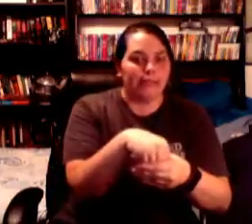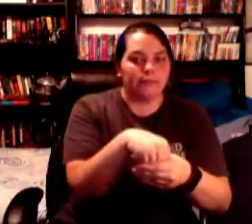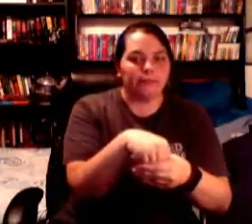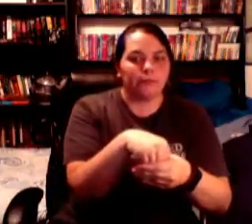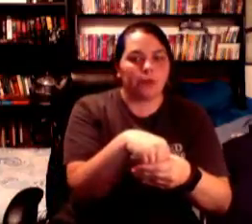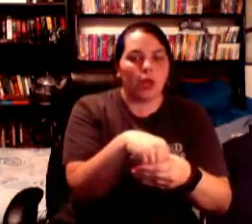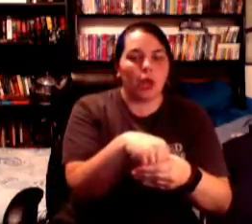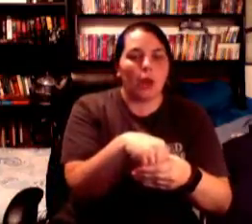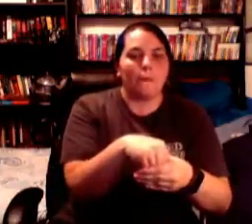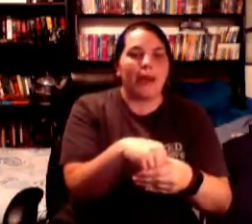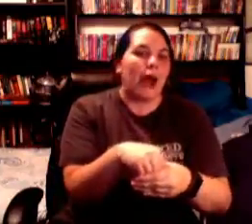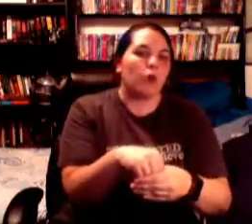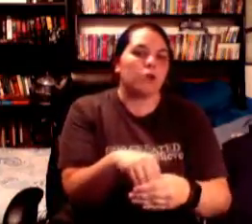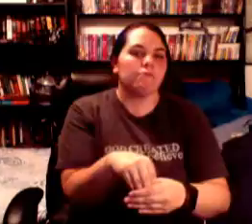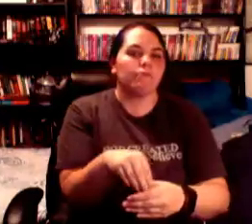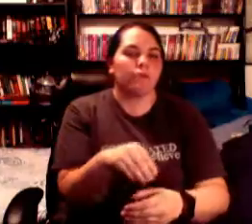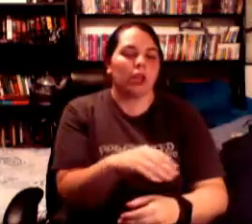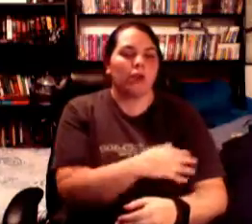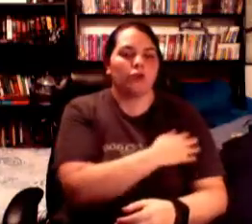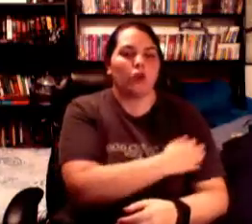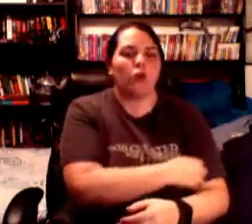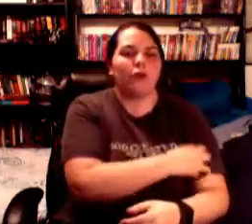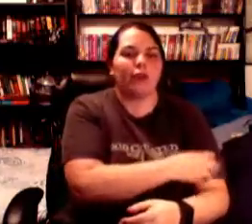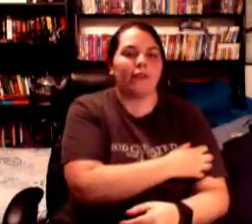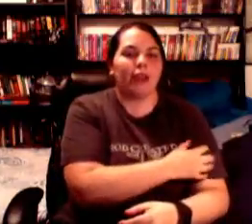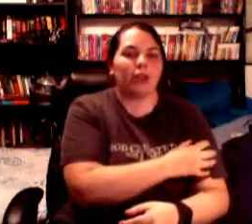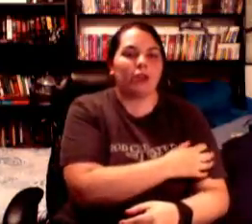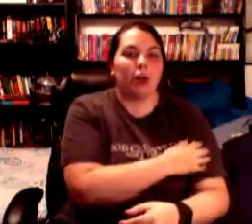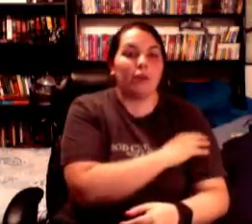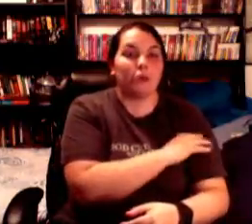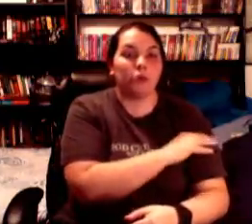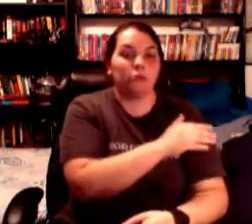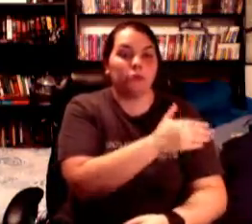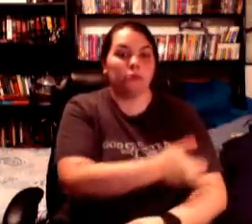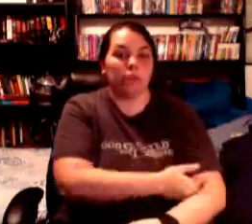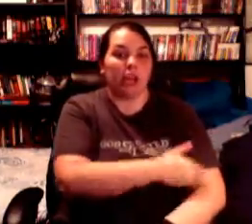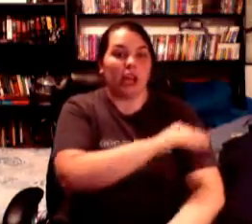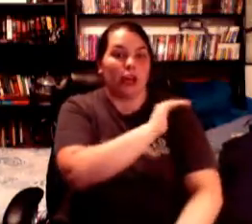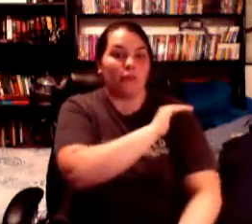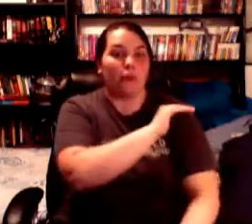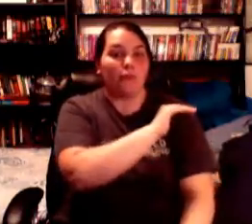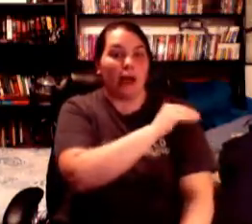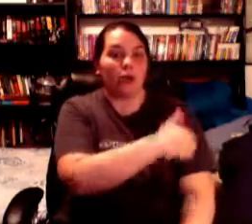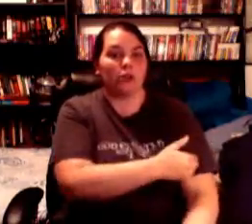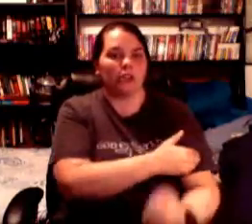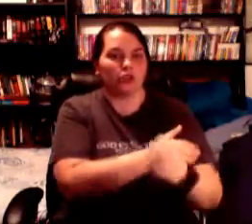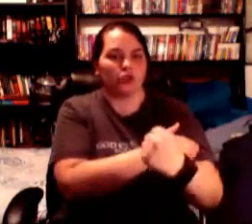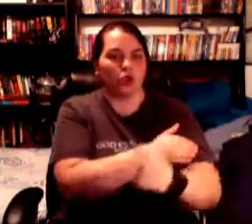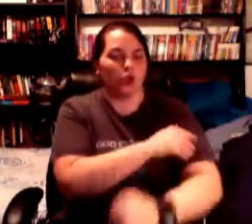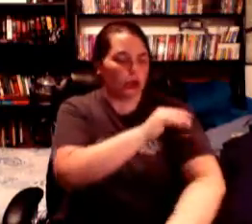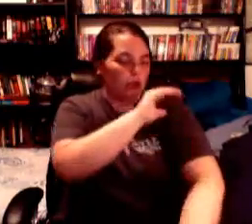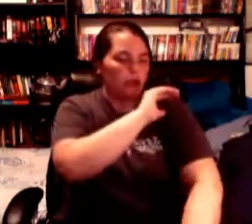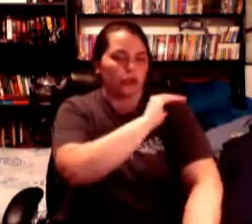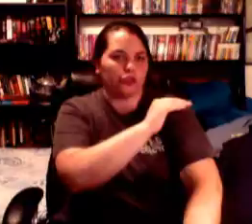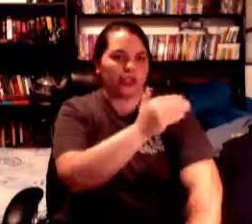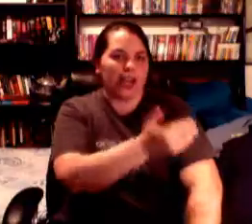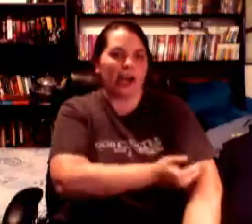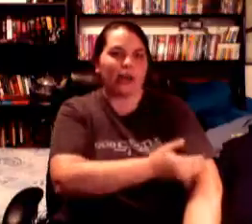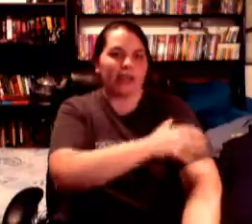in. Power. So if you have like muscle and you have a ball of power, you're strong. So you're just gonna outline